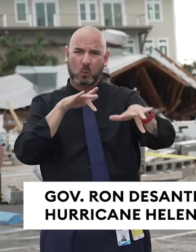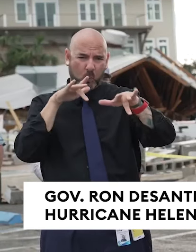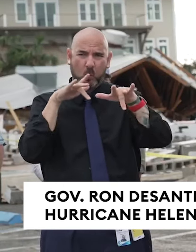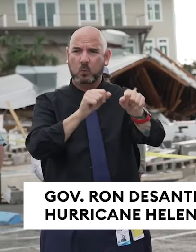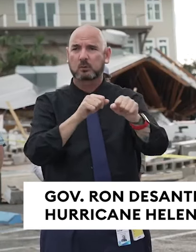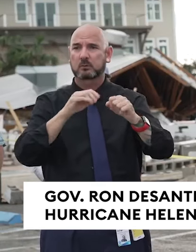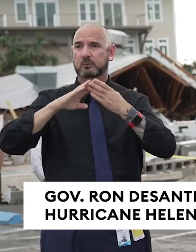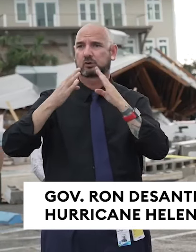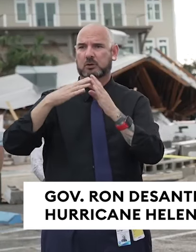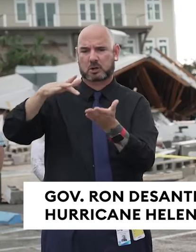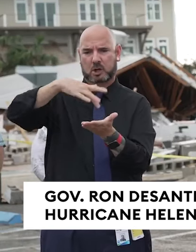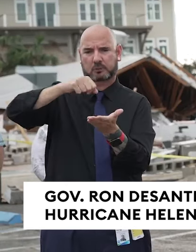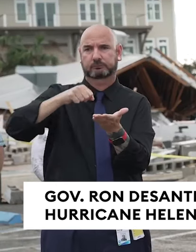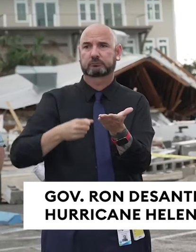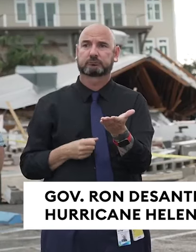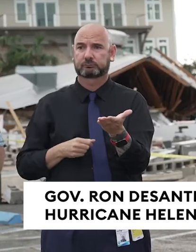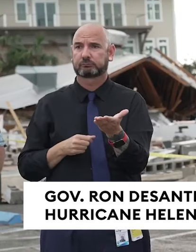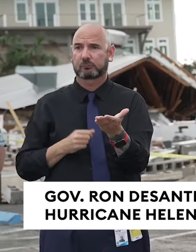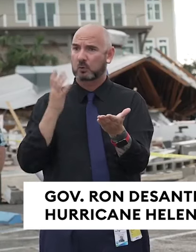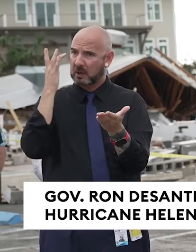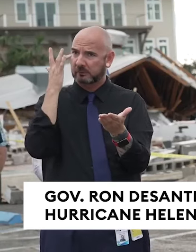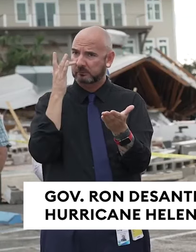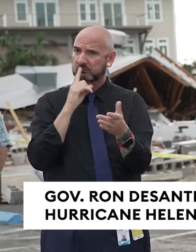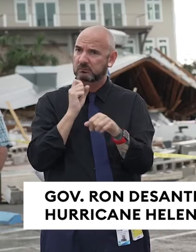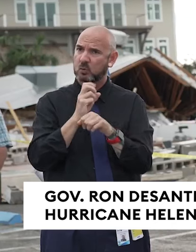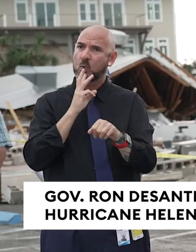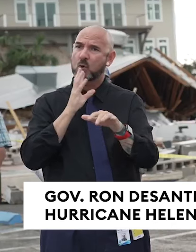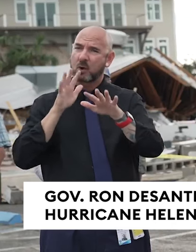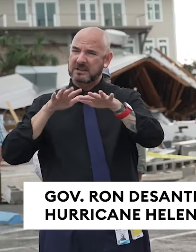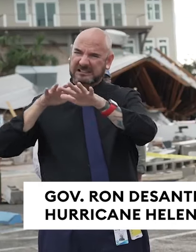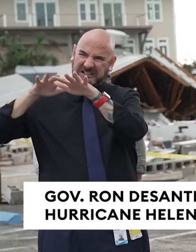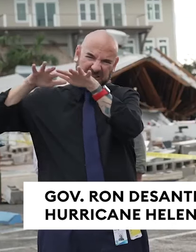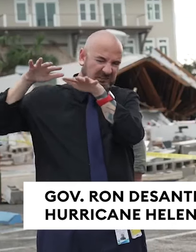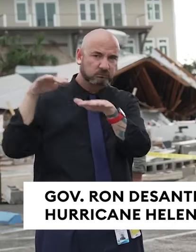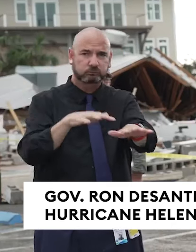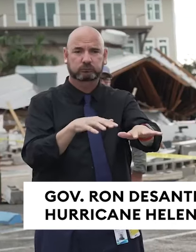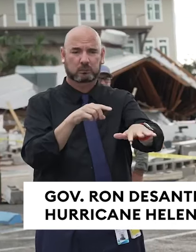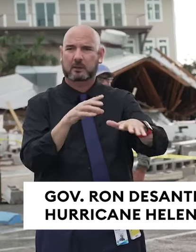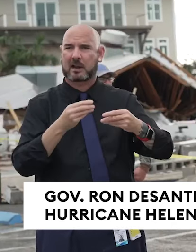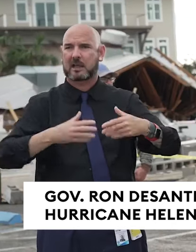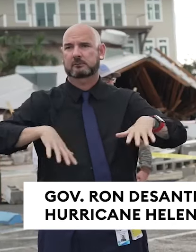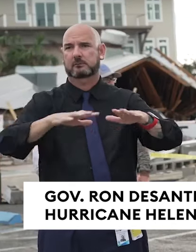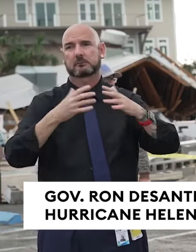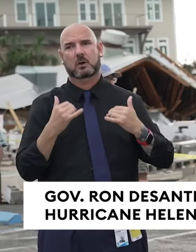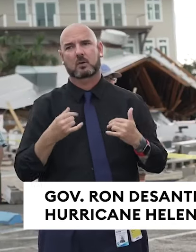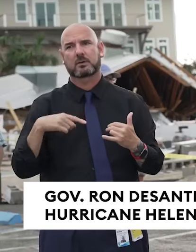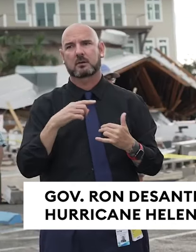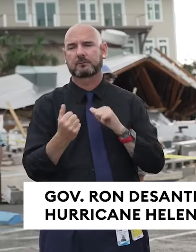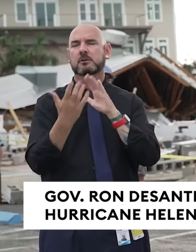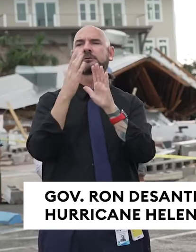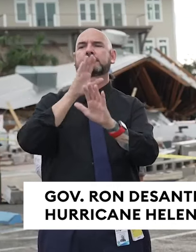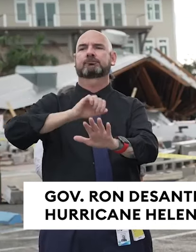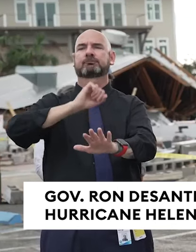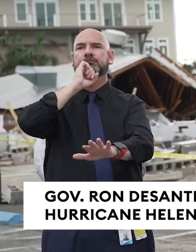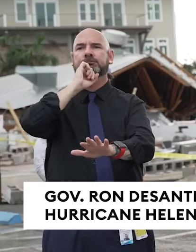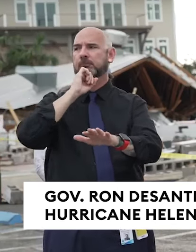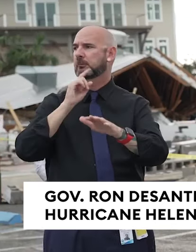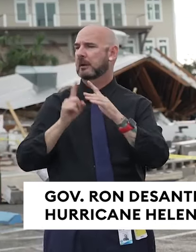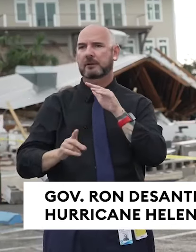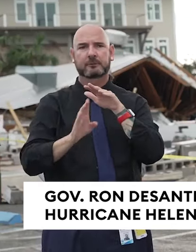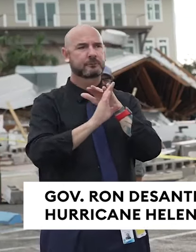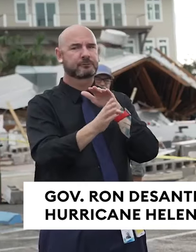it's very rugged terrain. So what they're now facing is you can't get out of some of these communities.